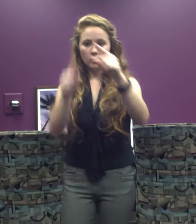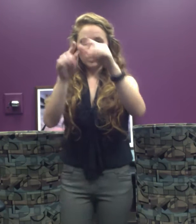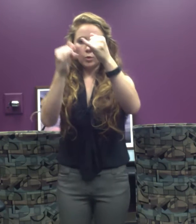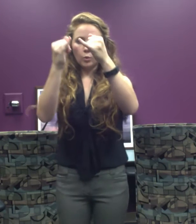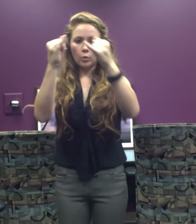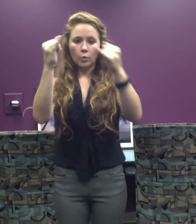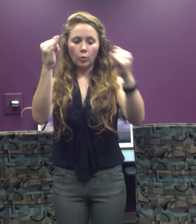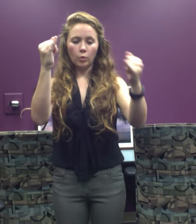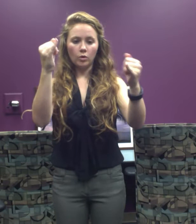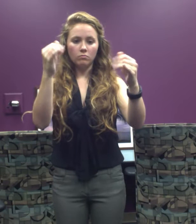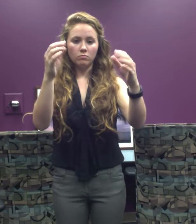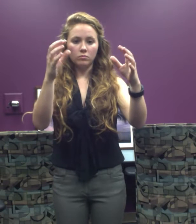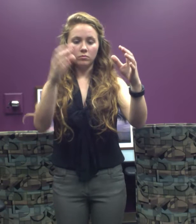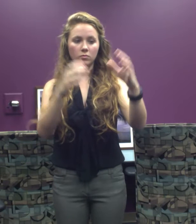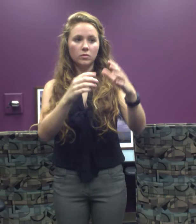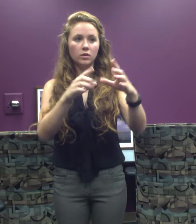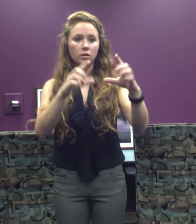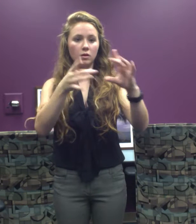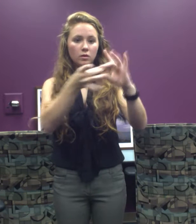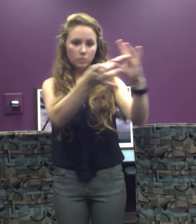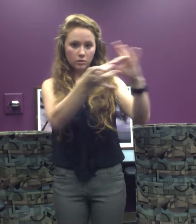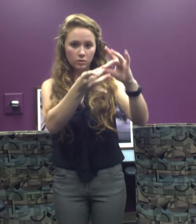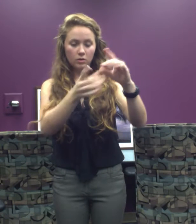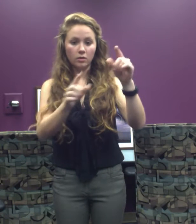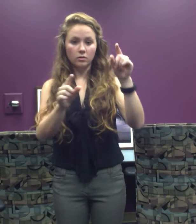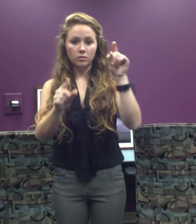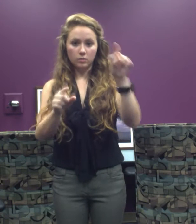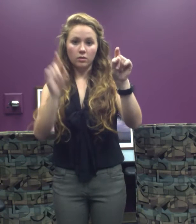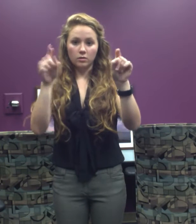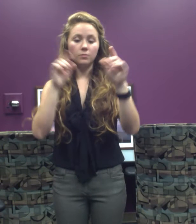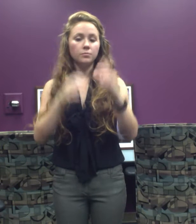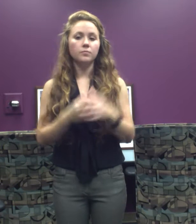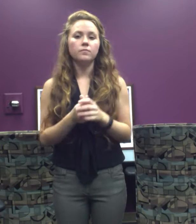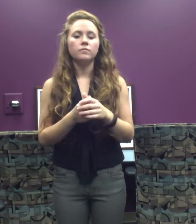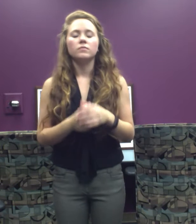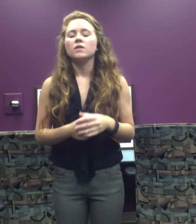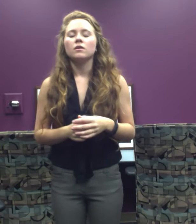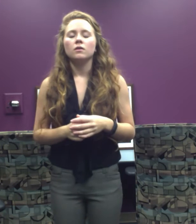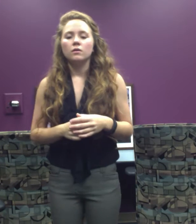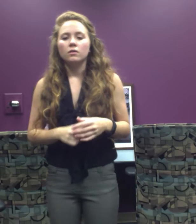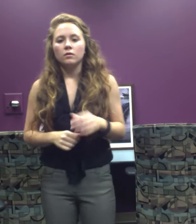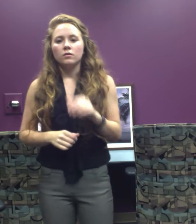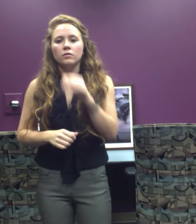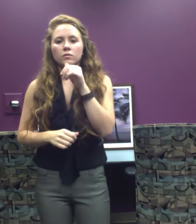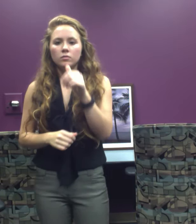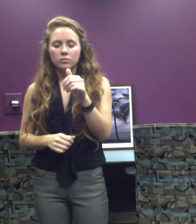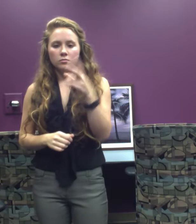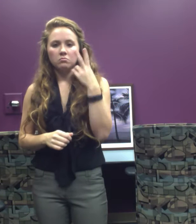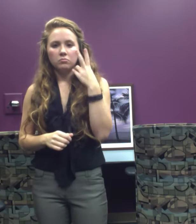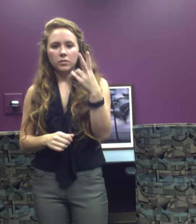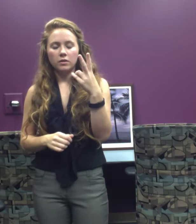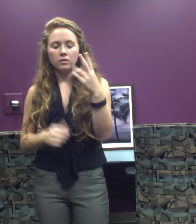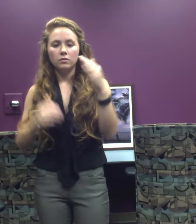Remember, on eye level, you don't see the top and you don't see the bottom. Then I would like you to take your erasers,